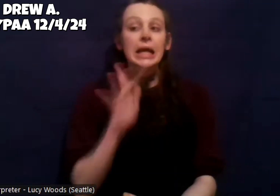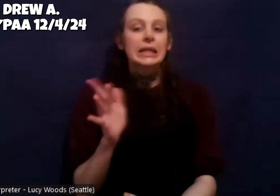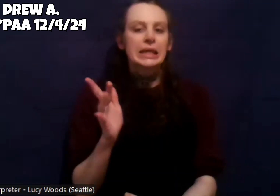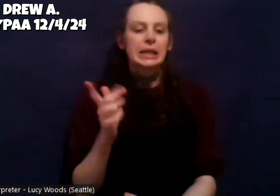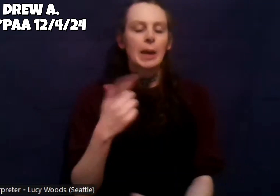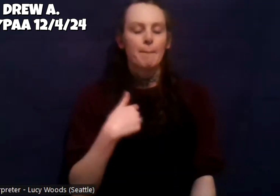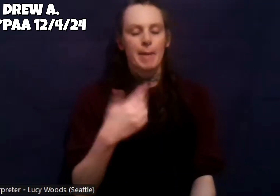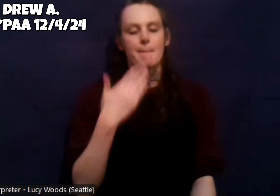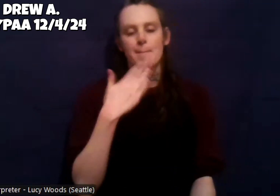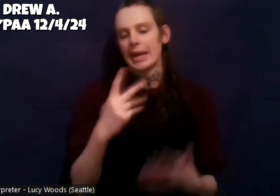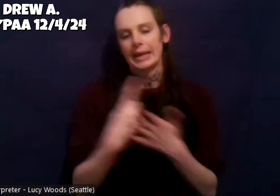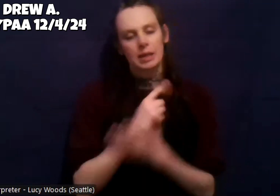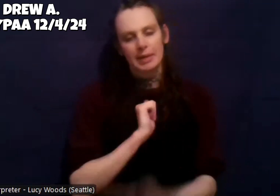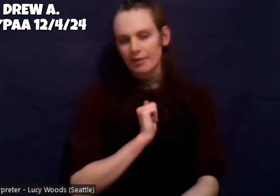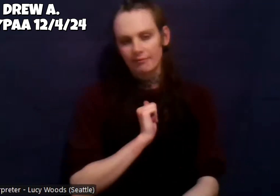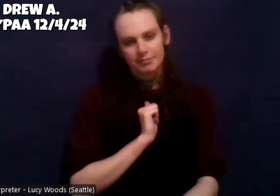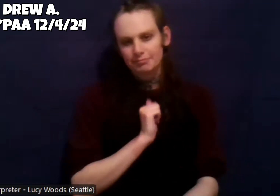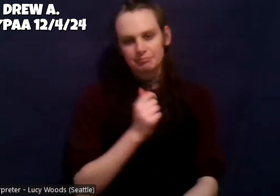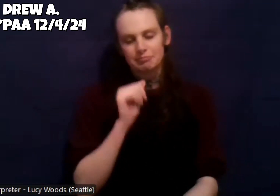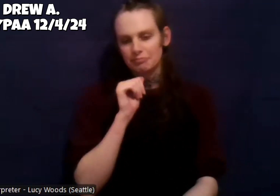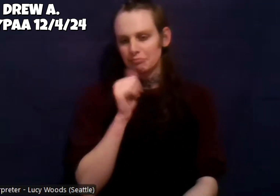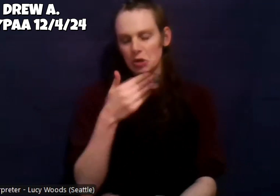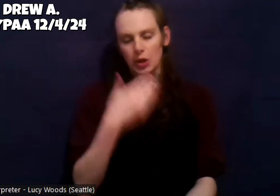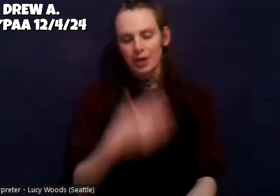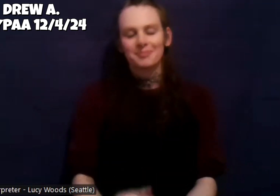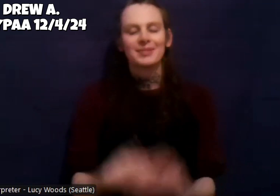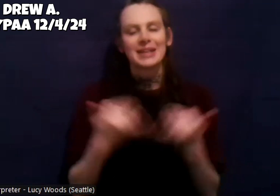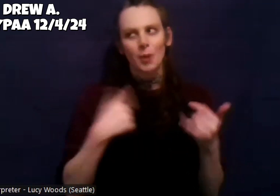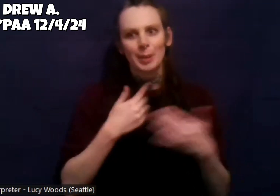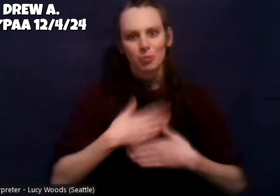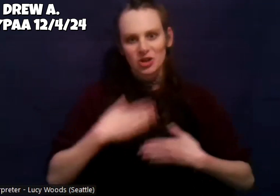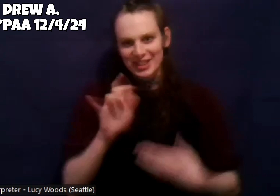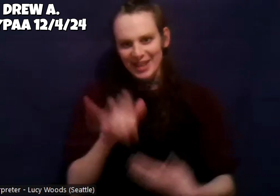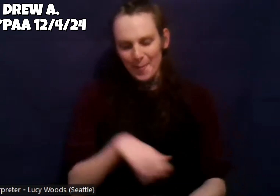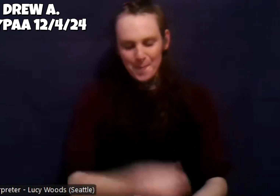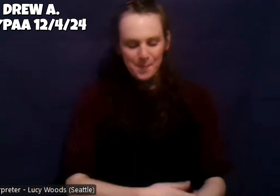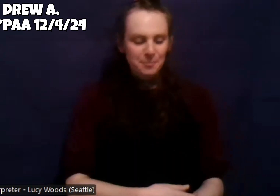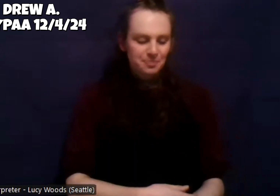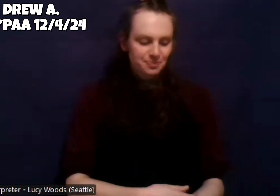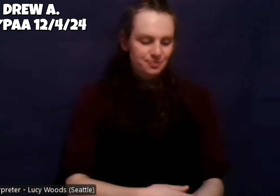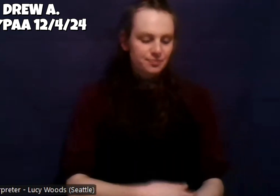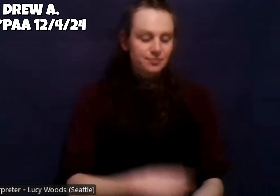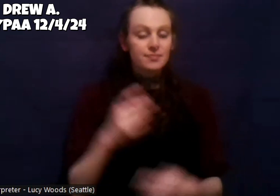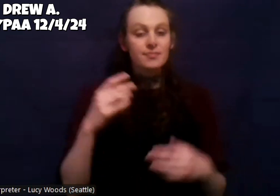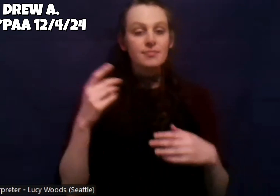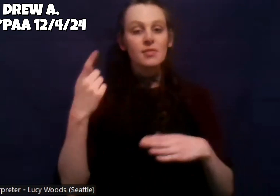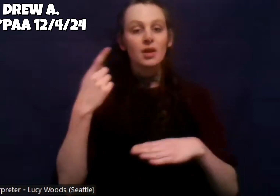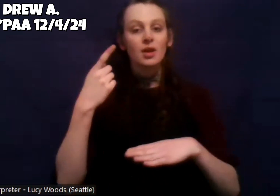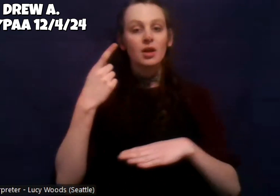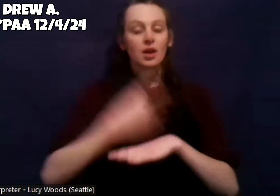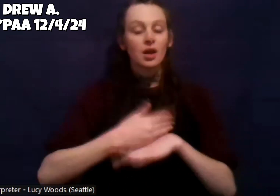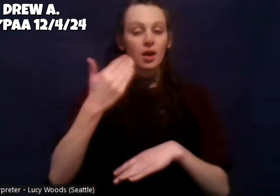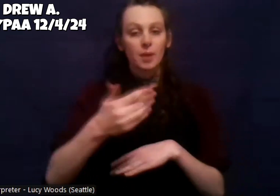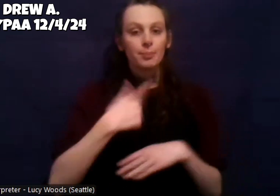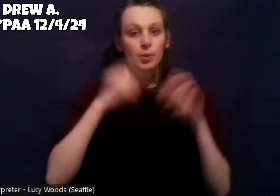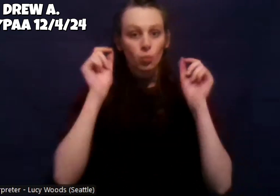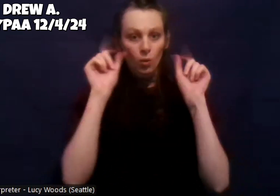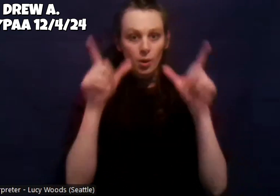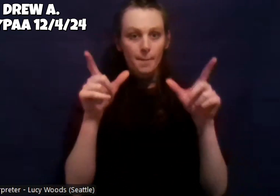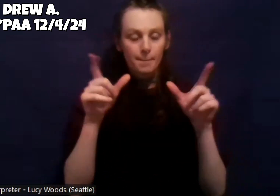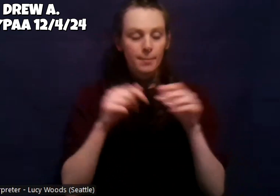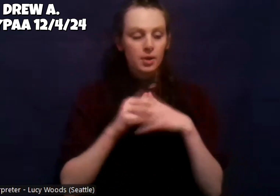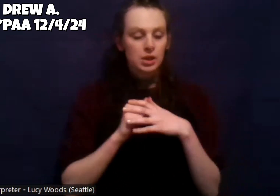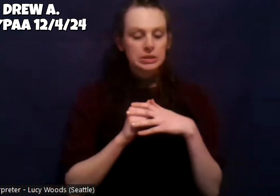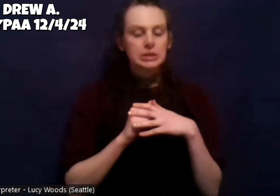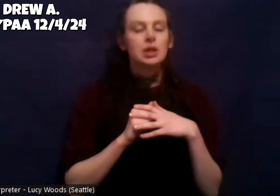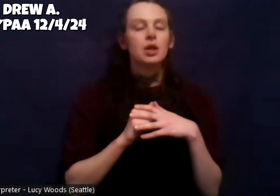myself, um, which I now appreciate. Um, and I woke up the next morning and I was like, all right, this